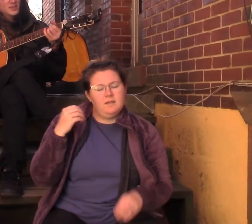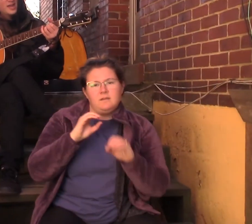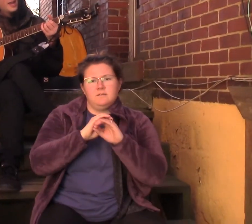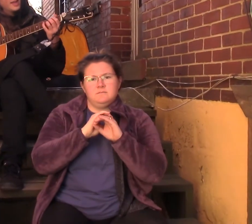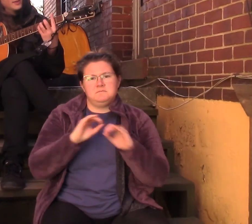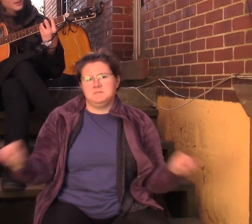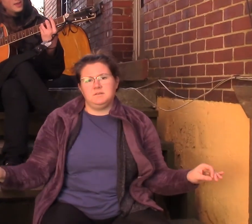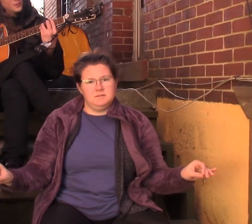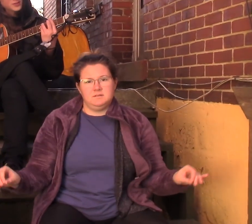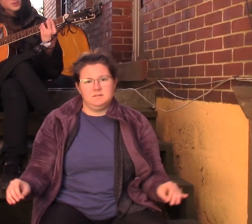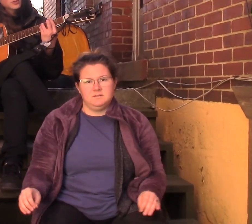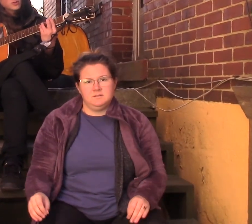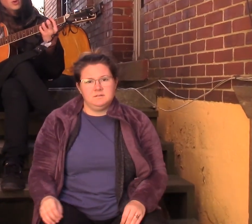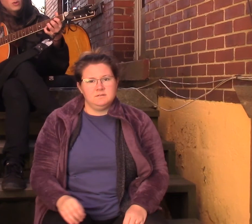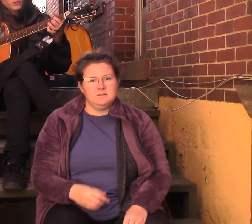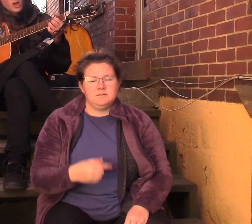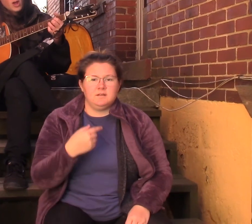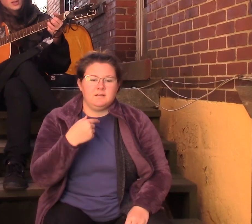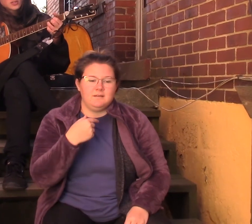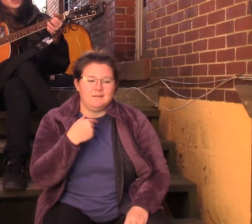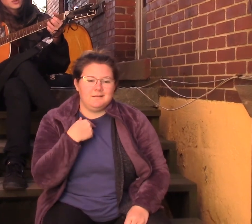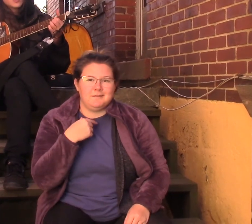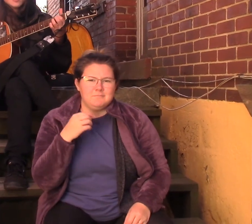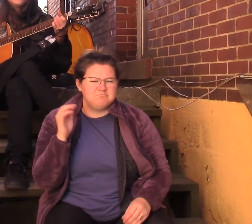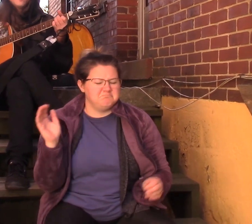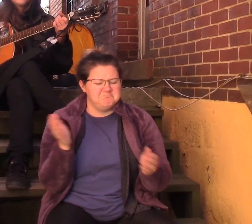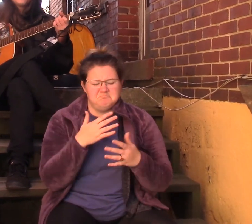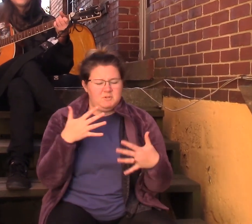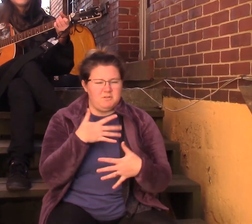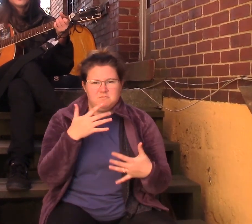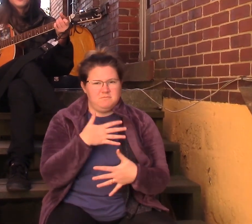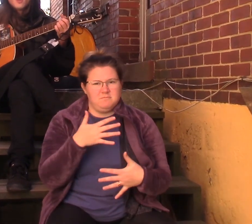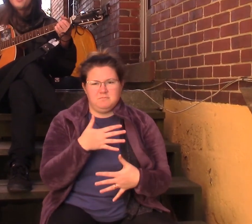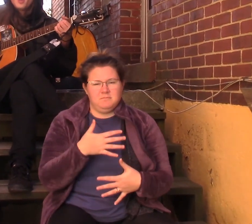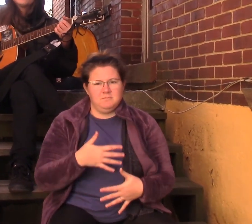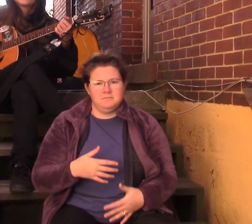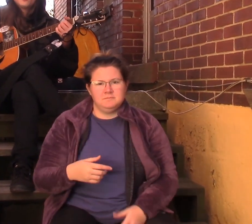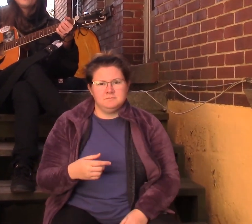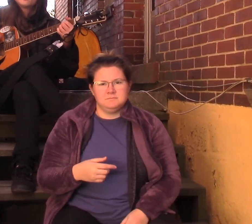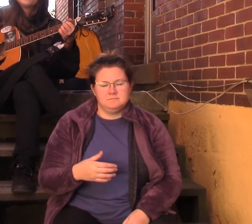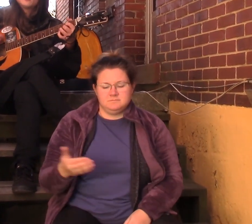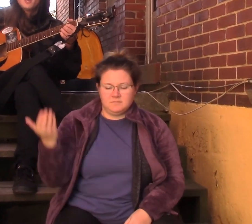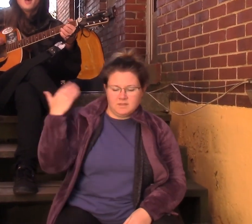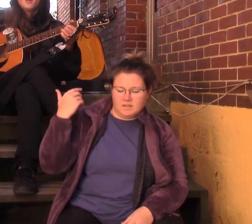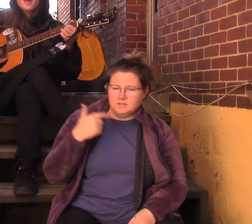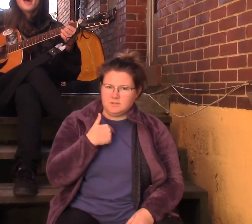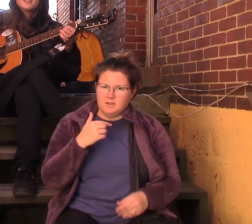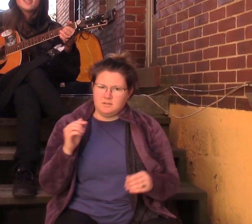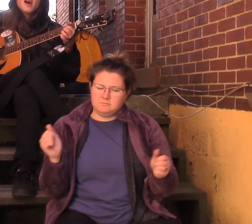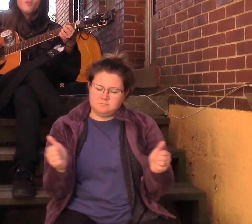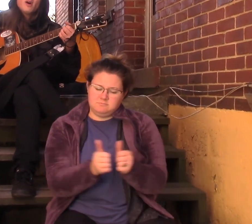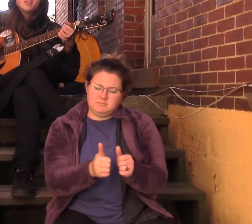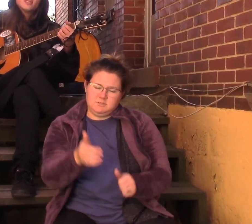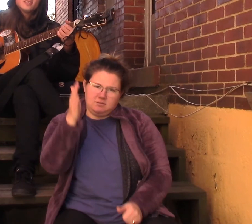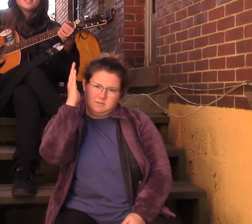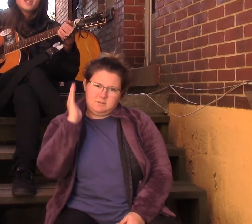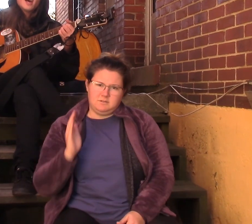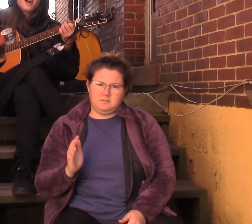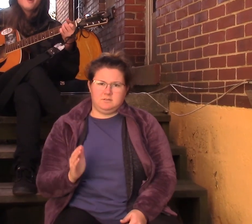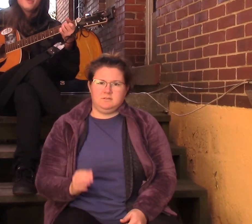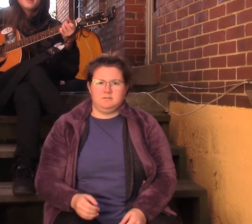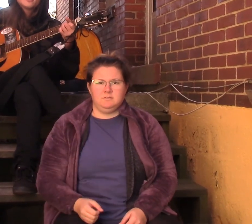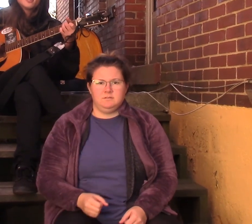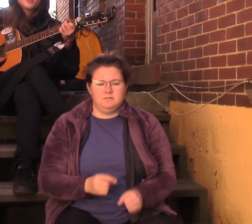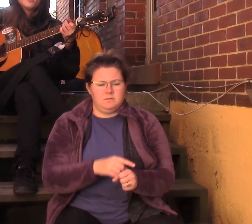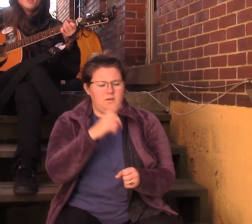I got nothing to hold on to, nothing to fear. Not as close to God as I was at this